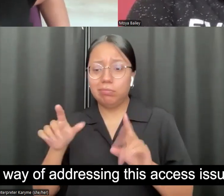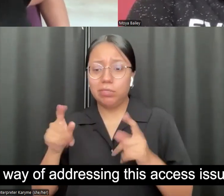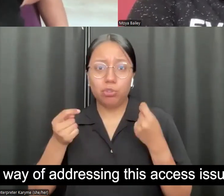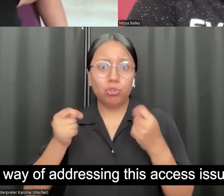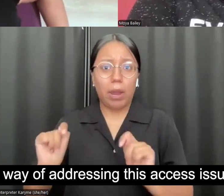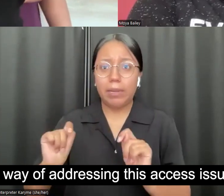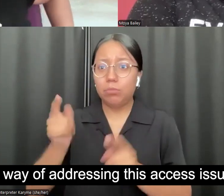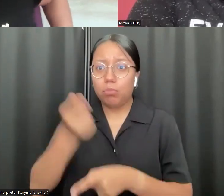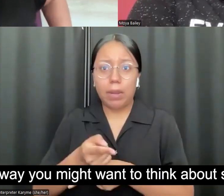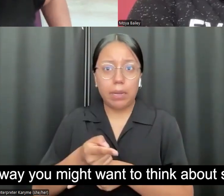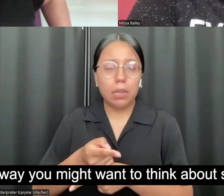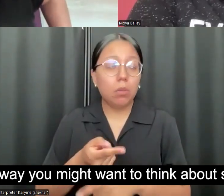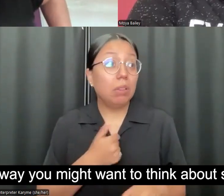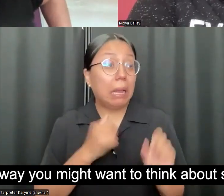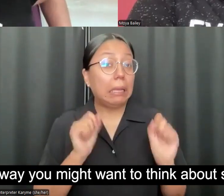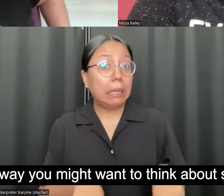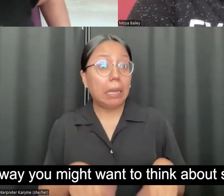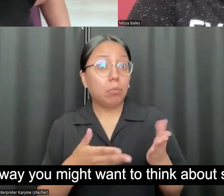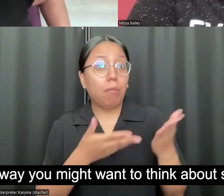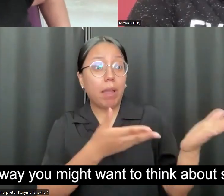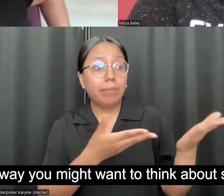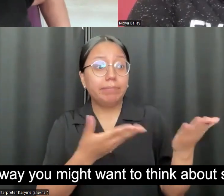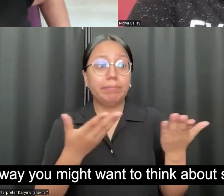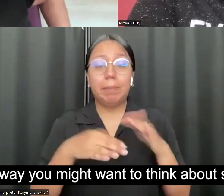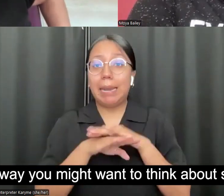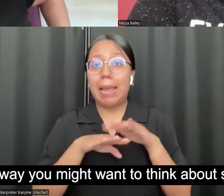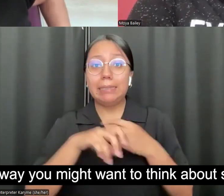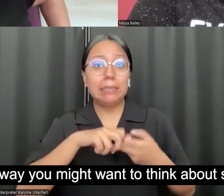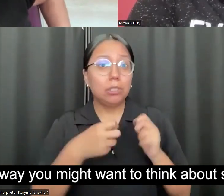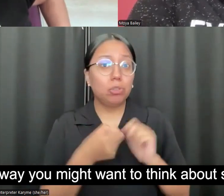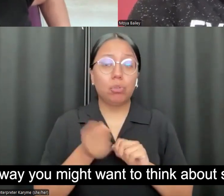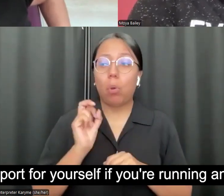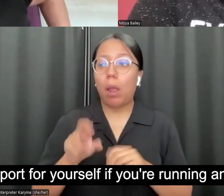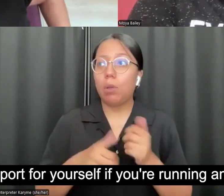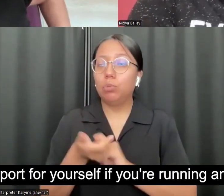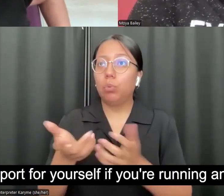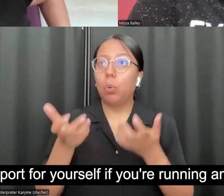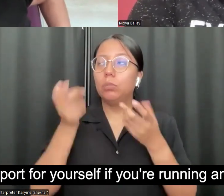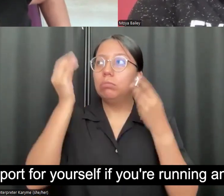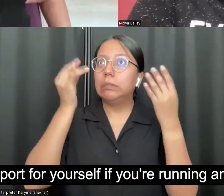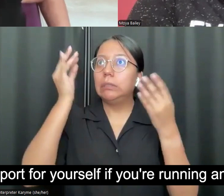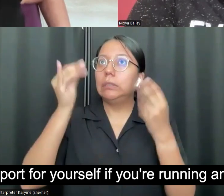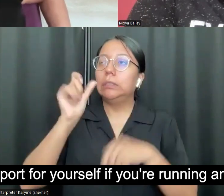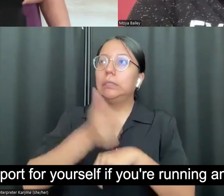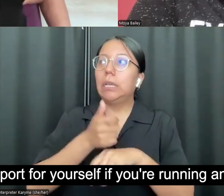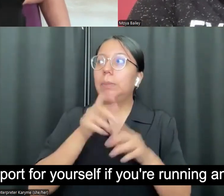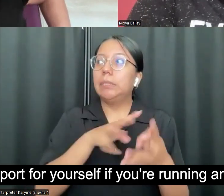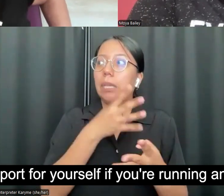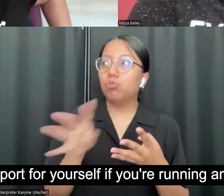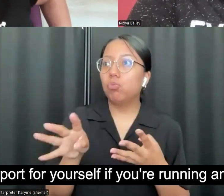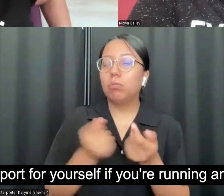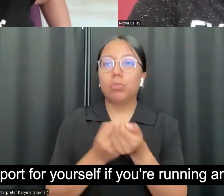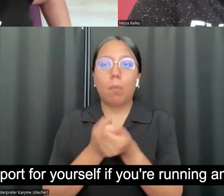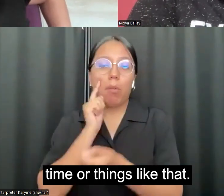this access issue or this, this is a way you might want to think about like scheduling out support for yourself if you're